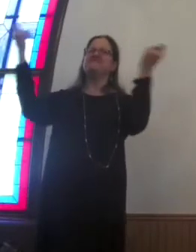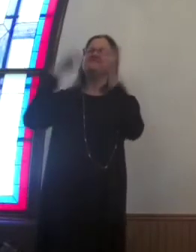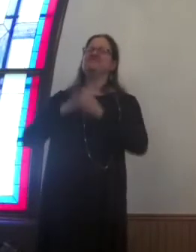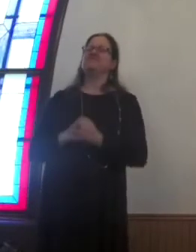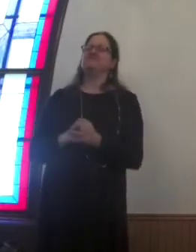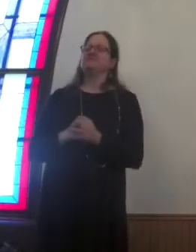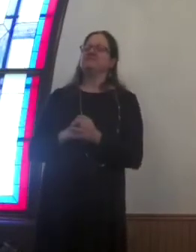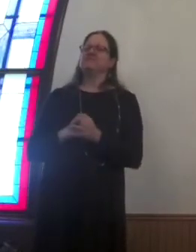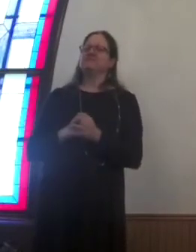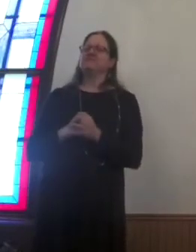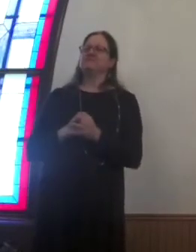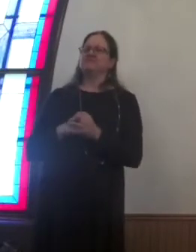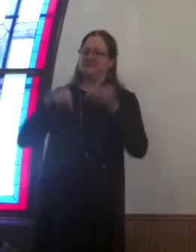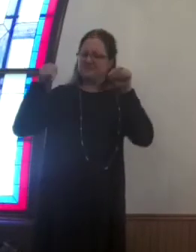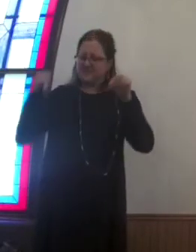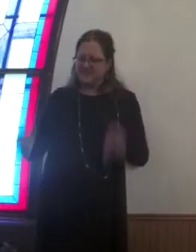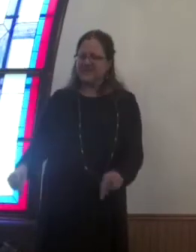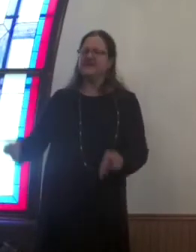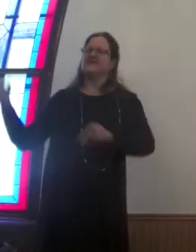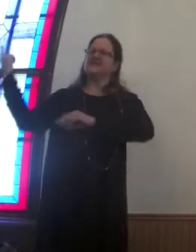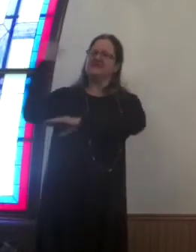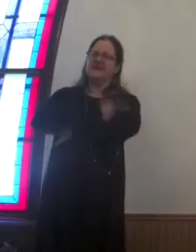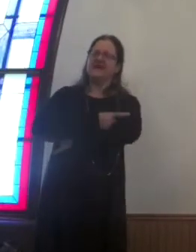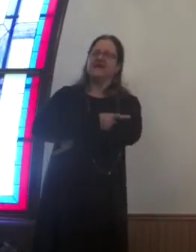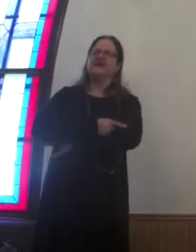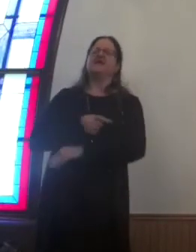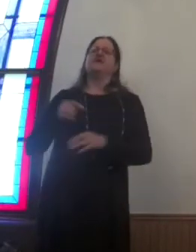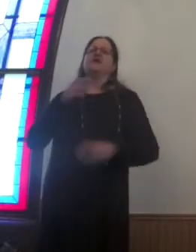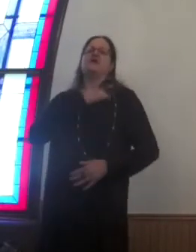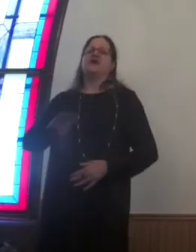Let it be this day. Christ is risen,